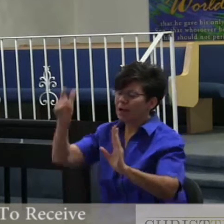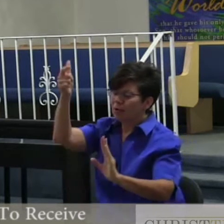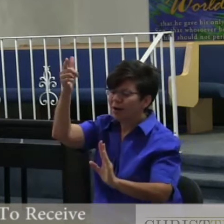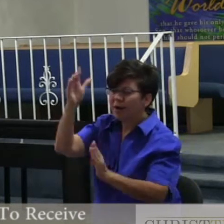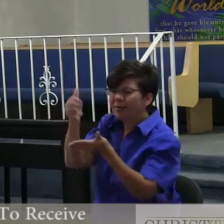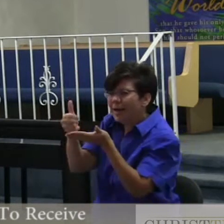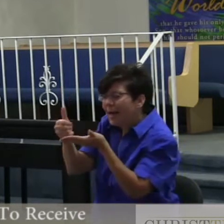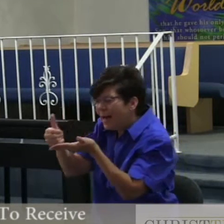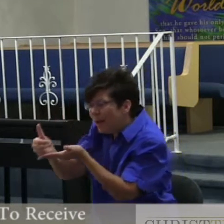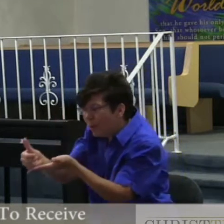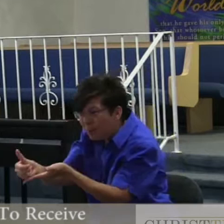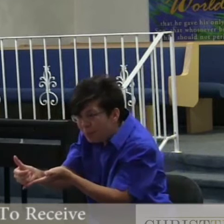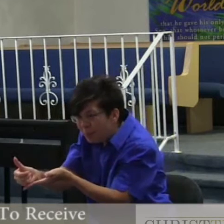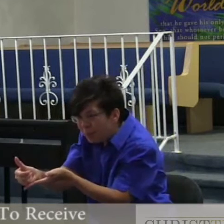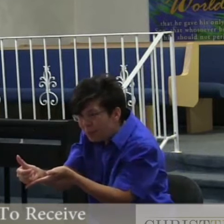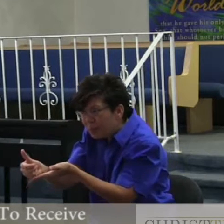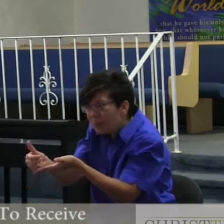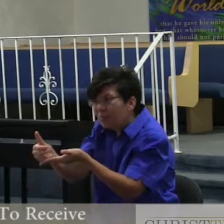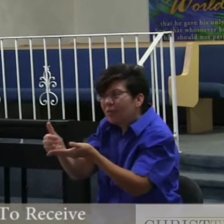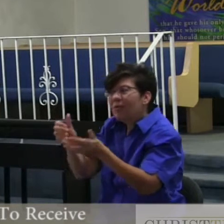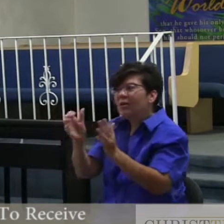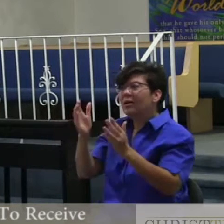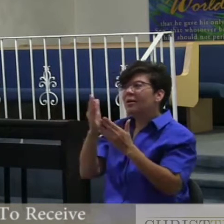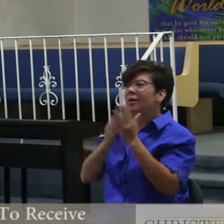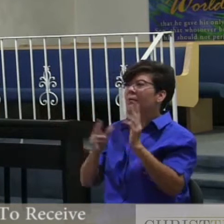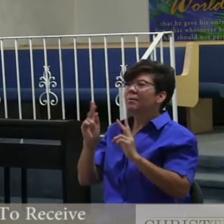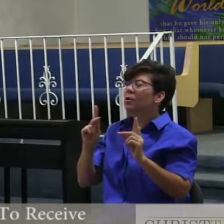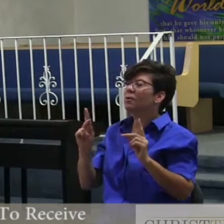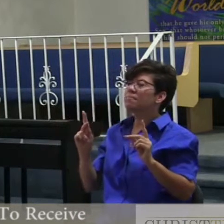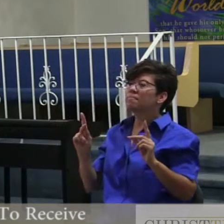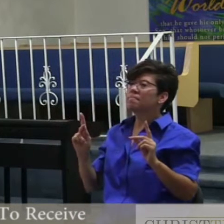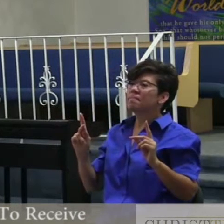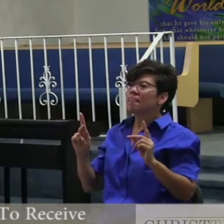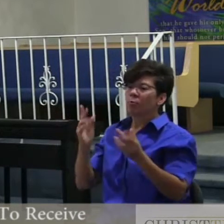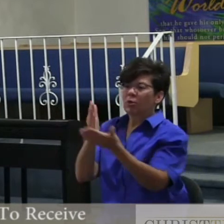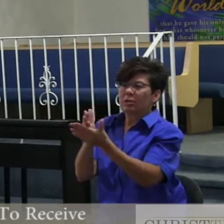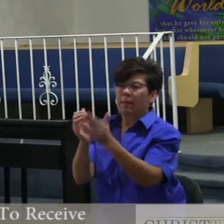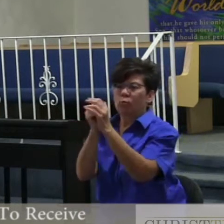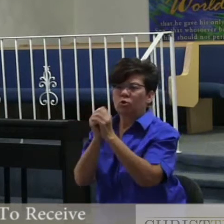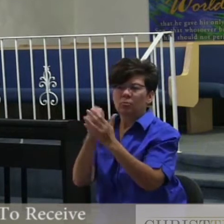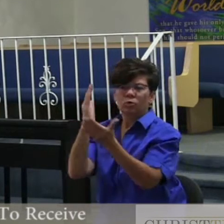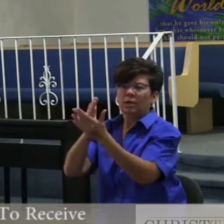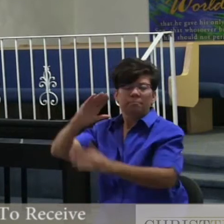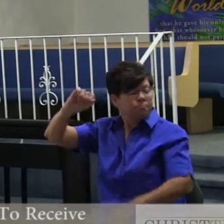her. There are some people that stop worshiping God.